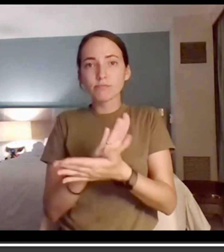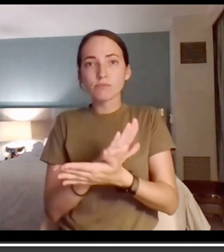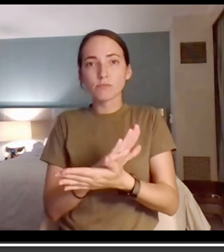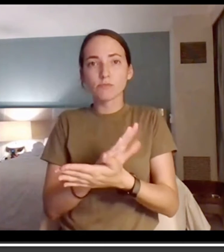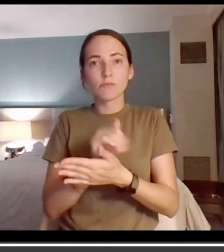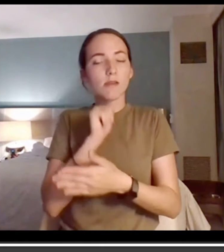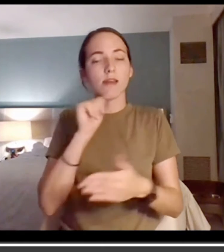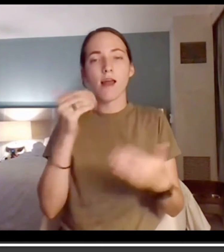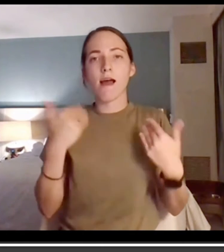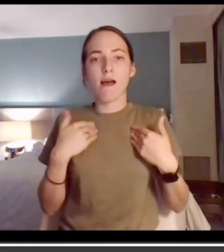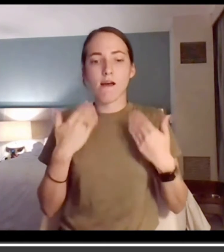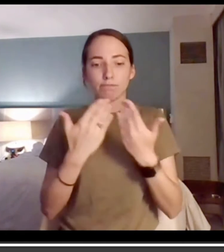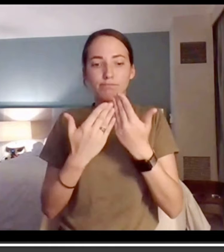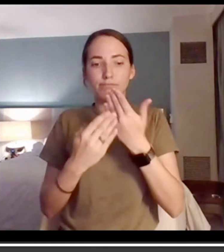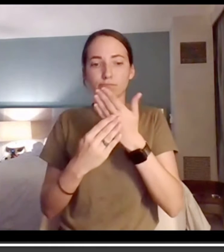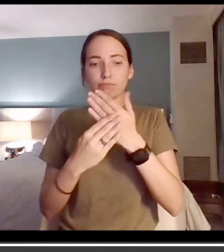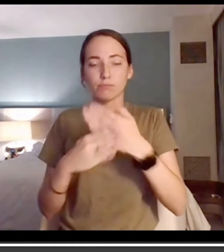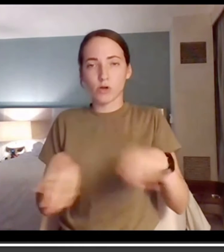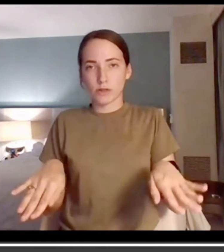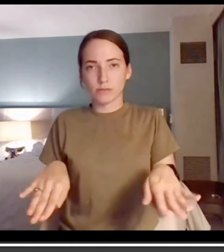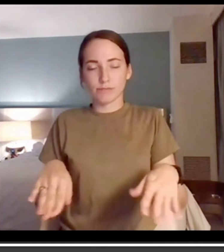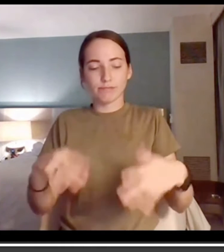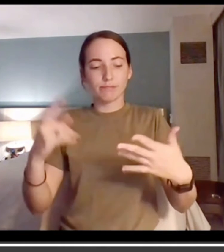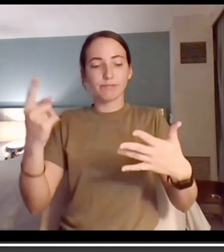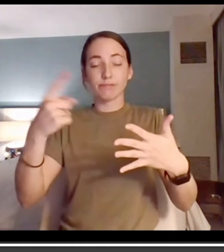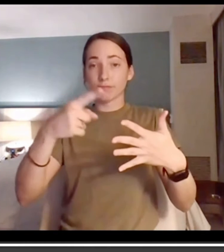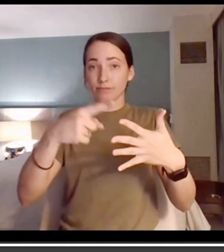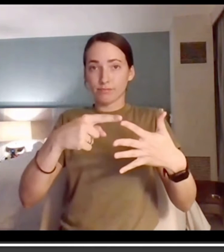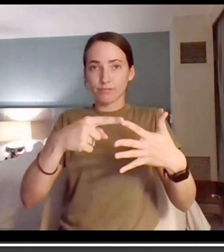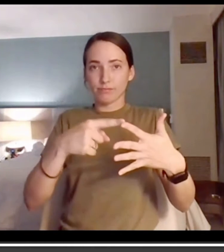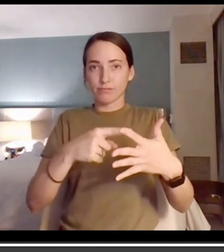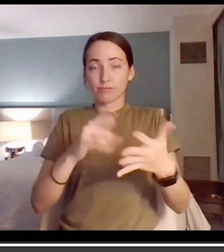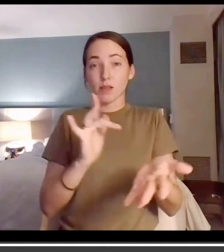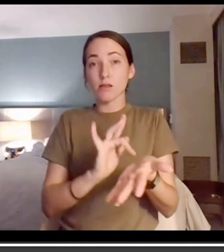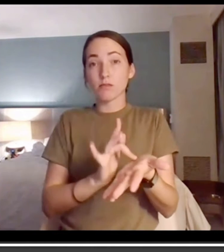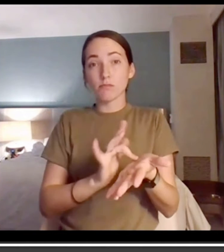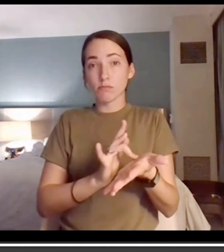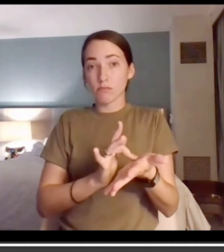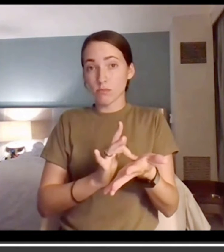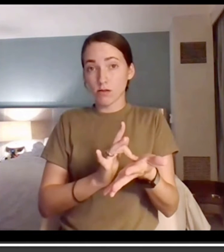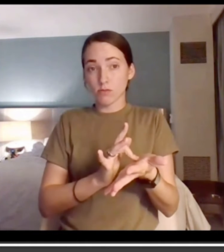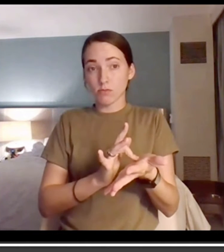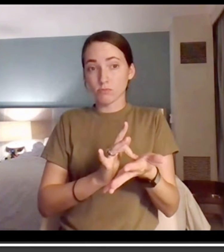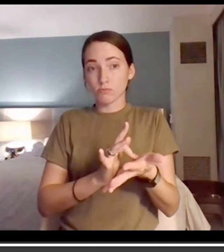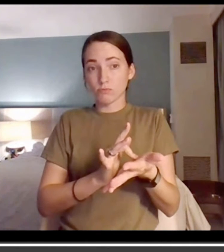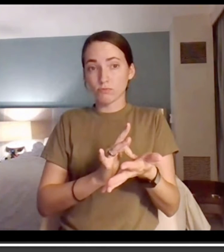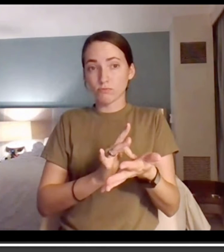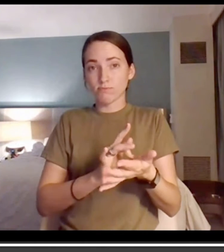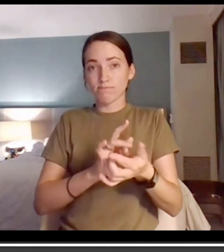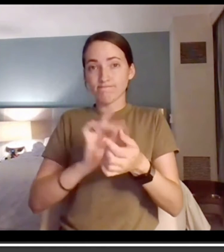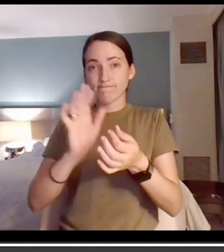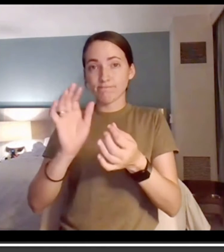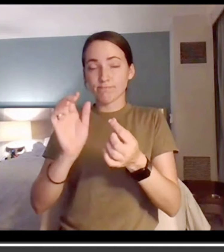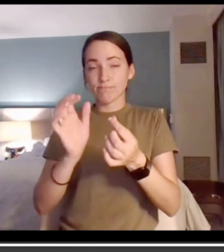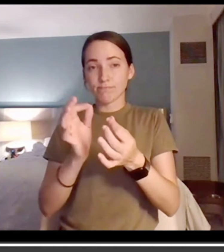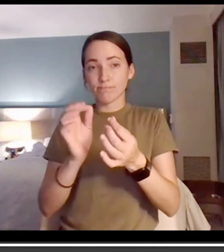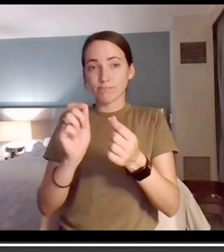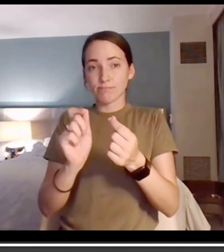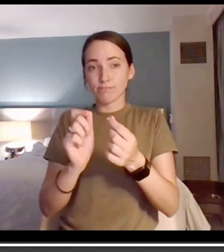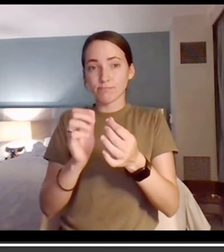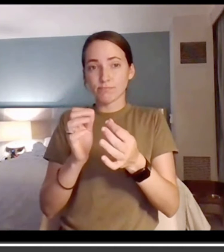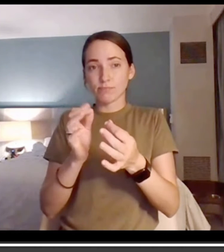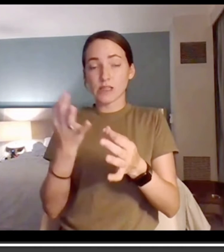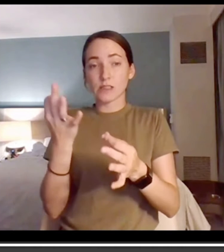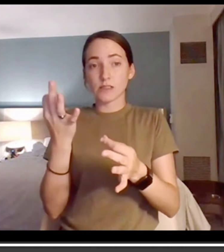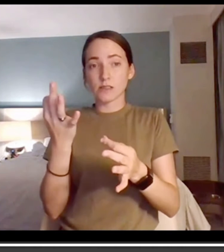important. Number 2, your medical condition should be based on a firm diagnosis. It's very difficult to win